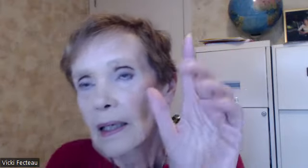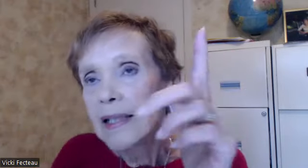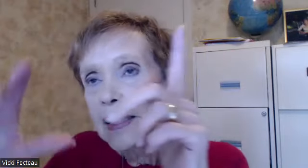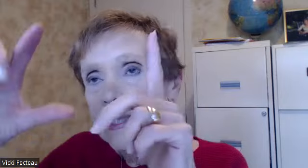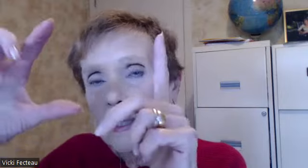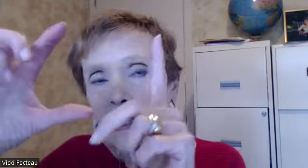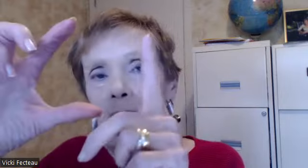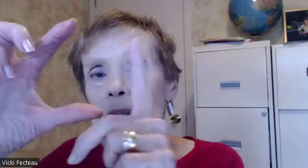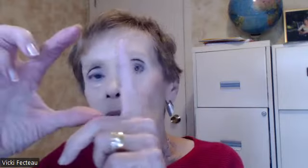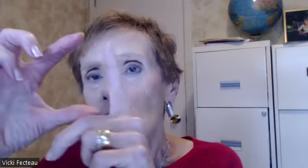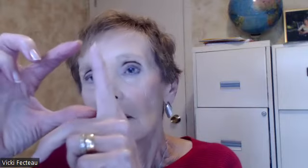D